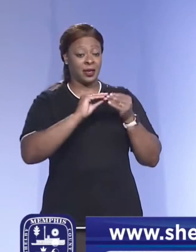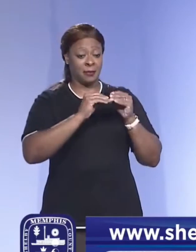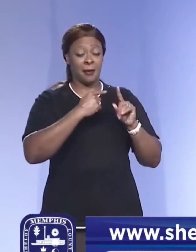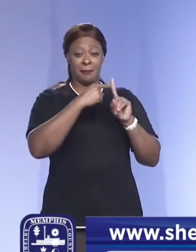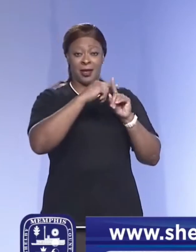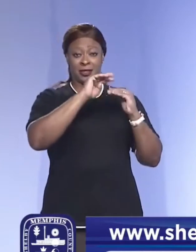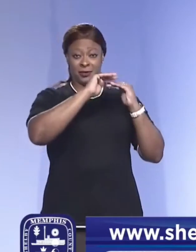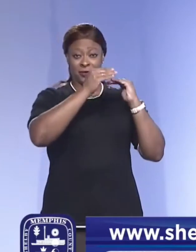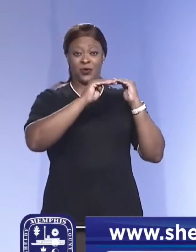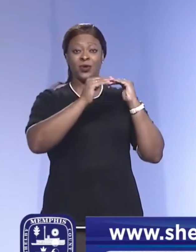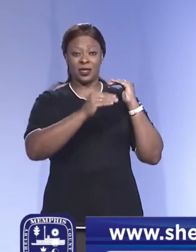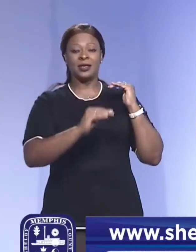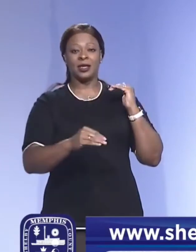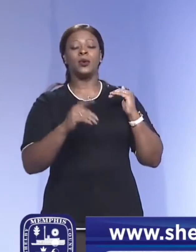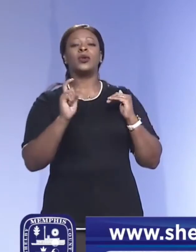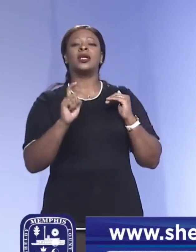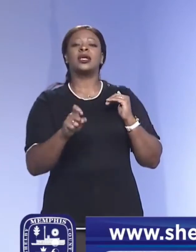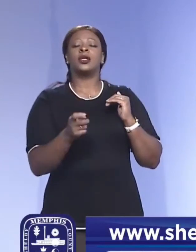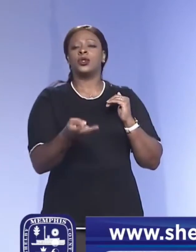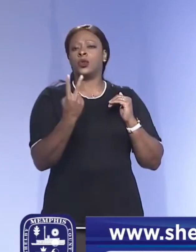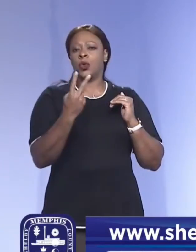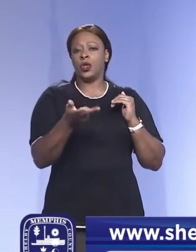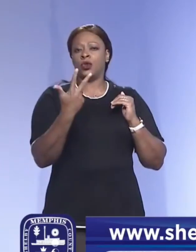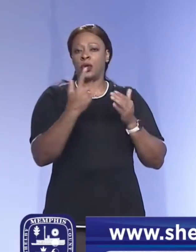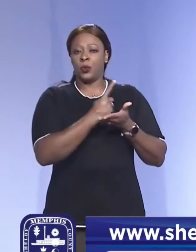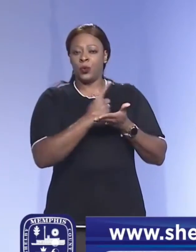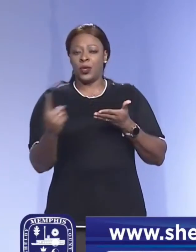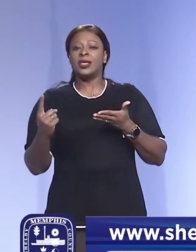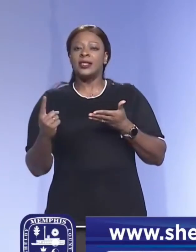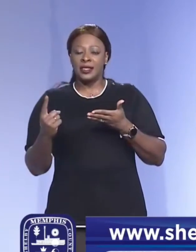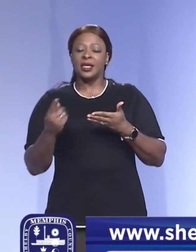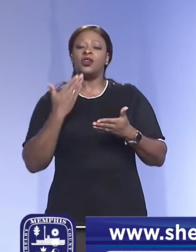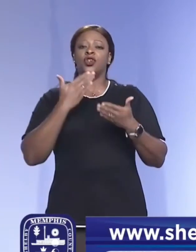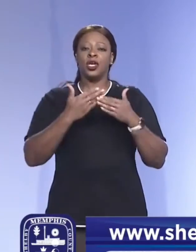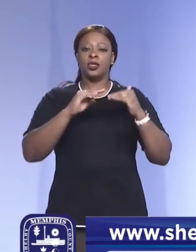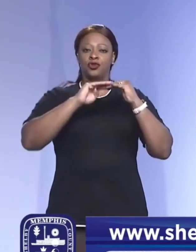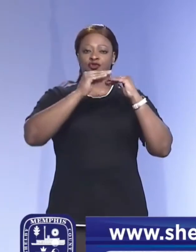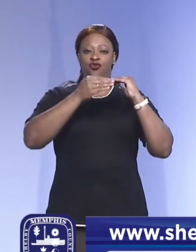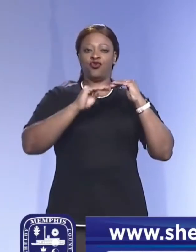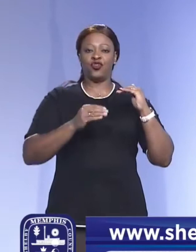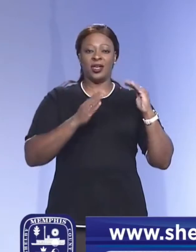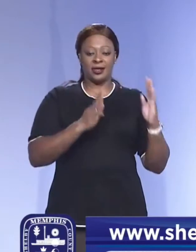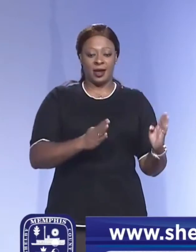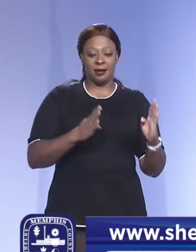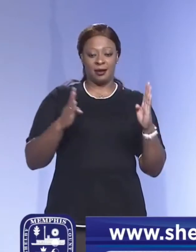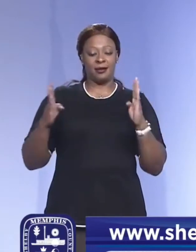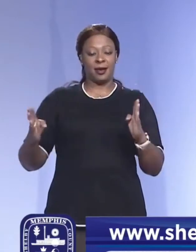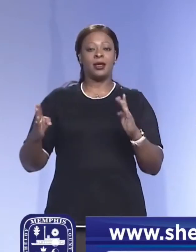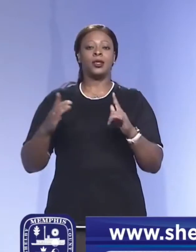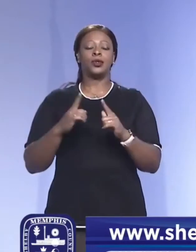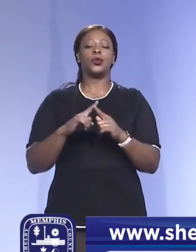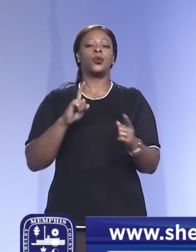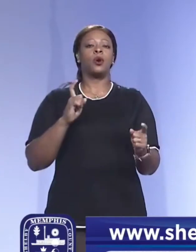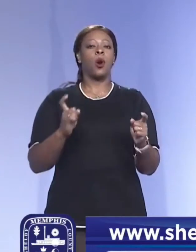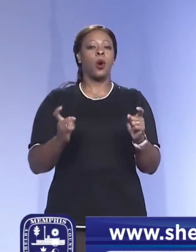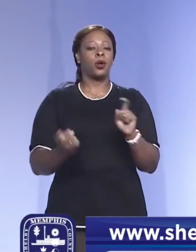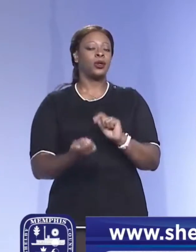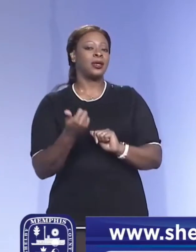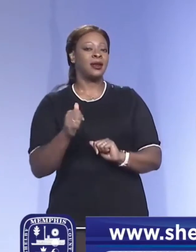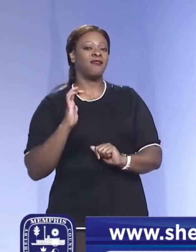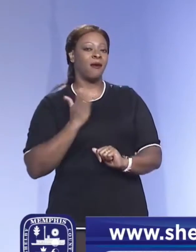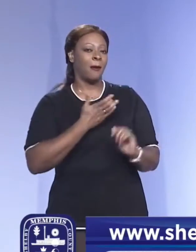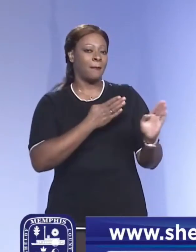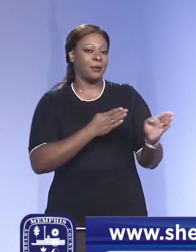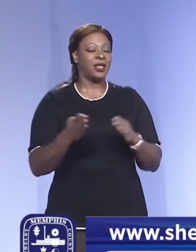trends continue, we need at least 2 to 3 weeks of good trend data to alter any plans